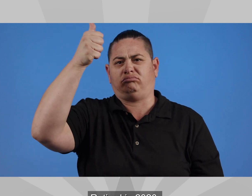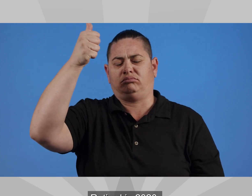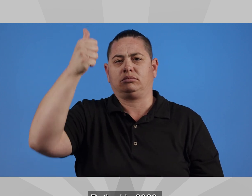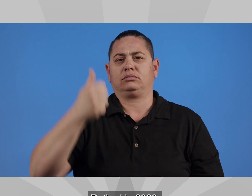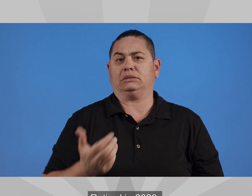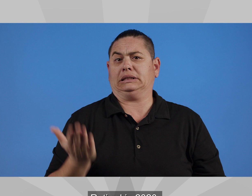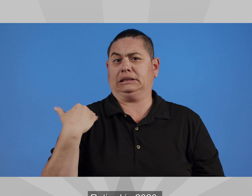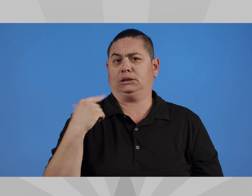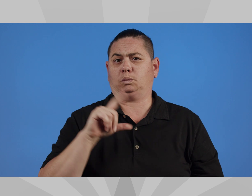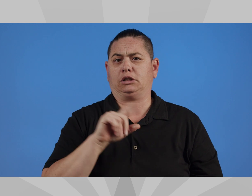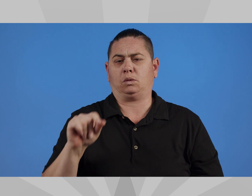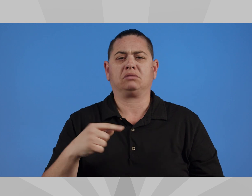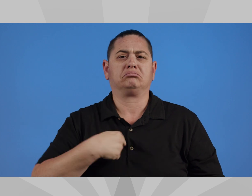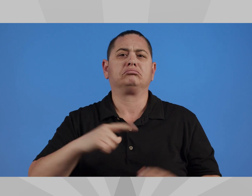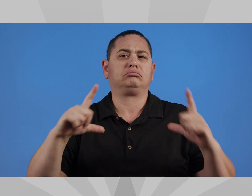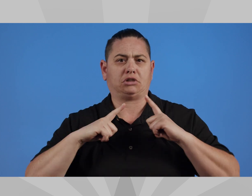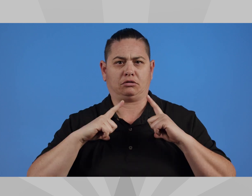Retired in 2020.